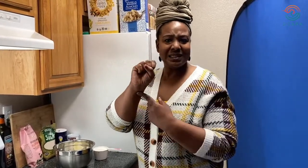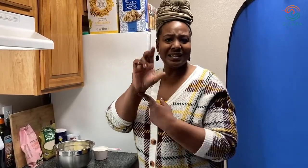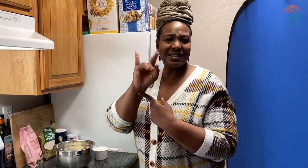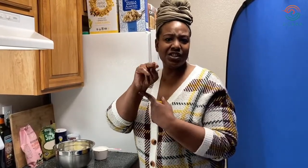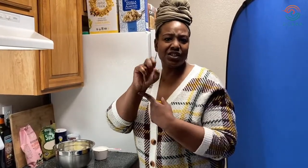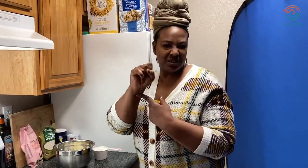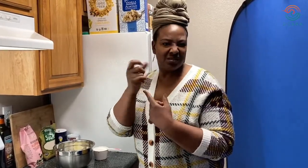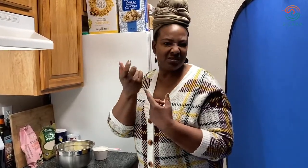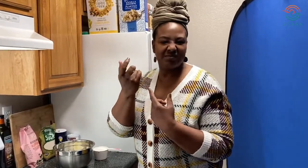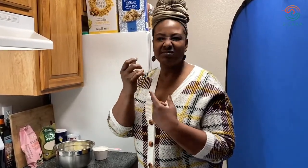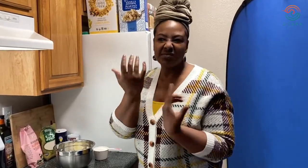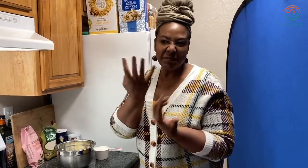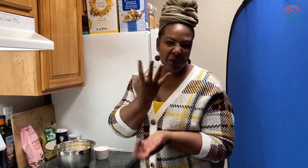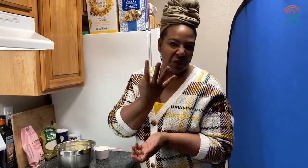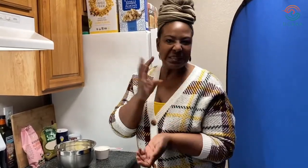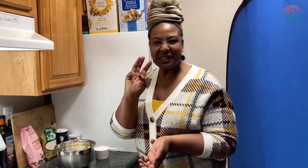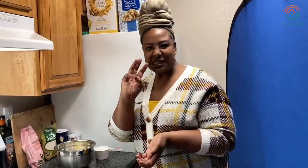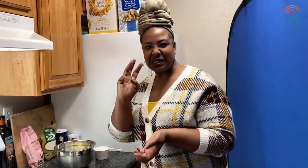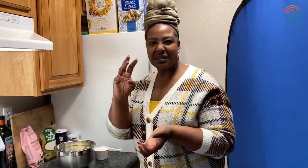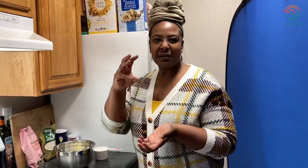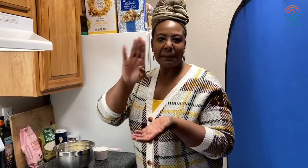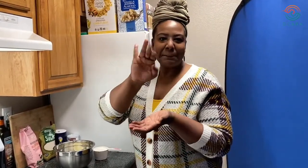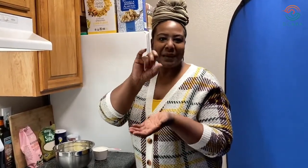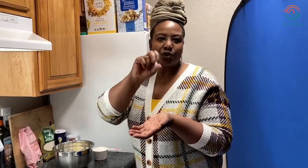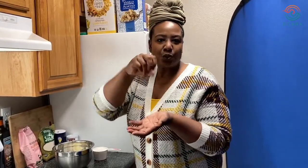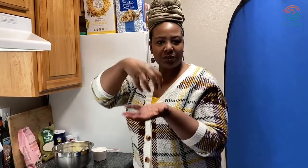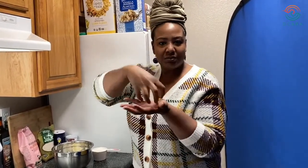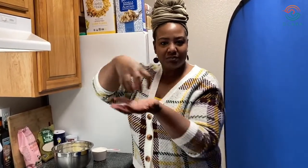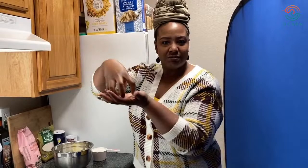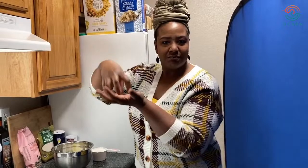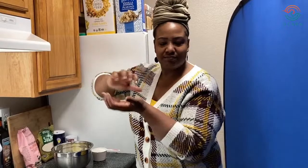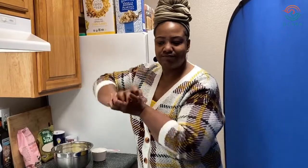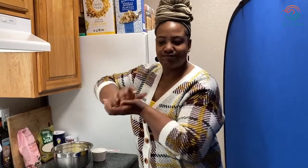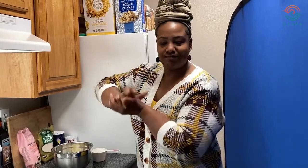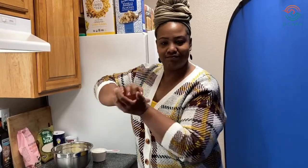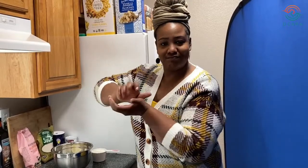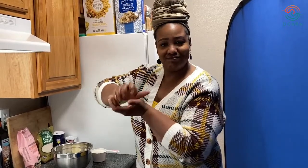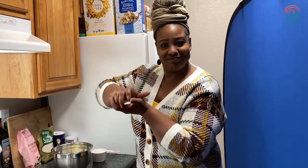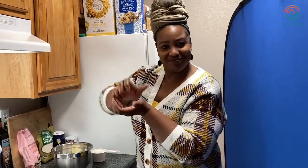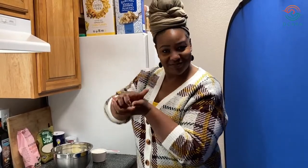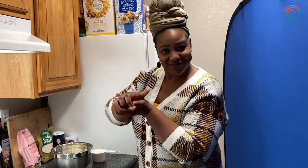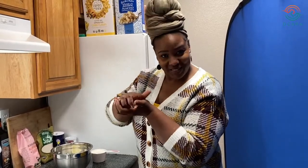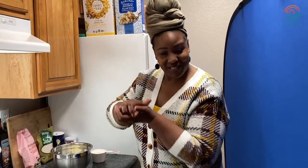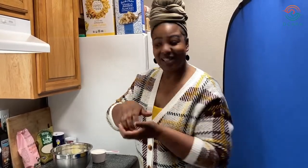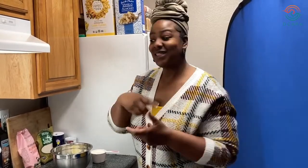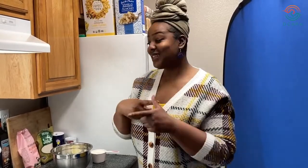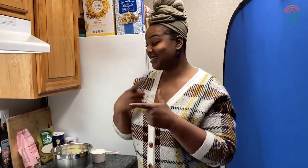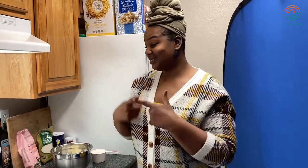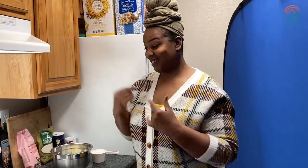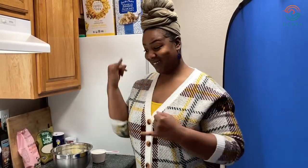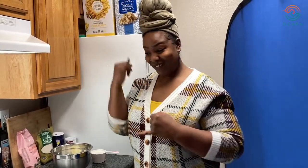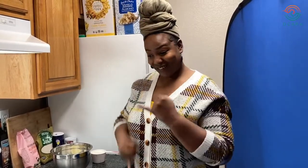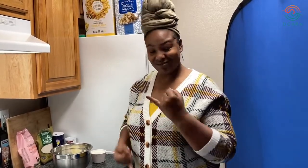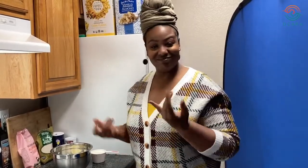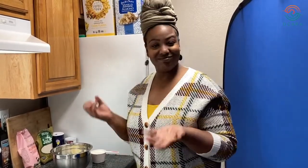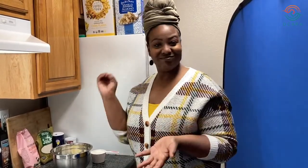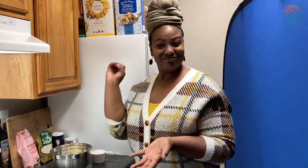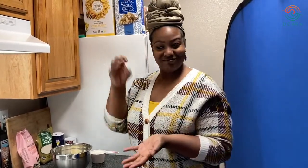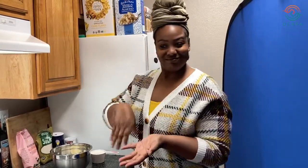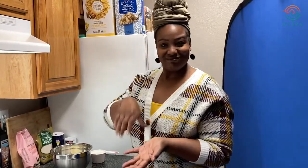sections. 4 to 6. They'll make biscuits, and then start patting them down so they're flatter.